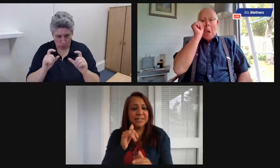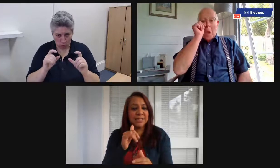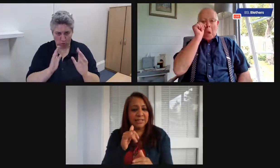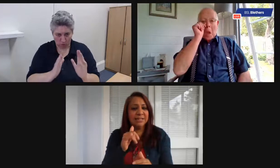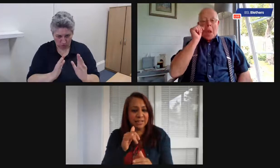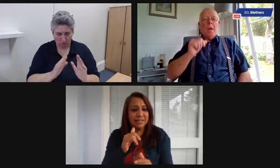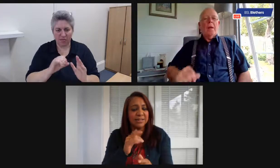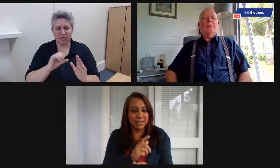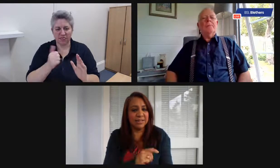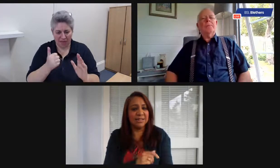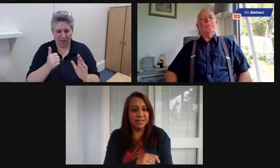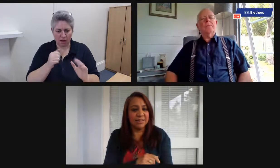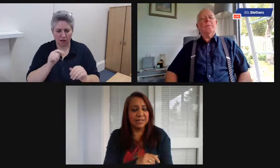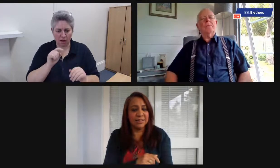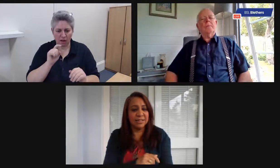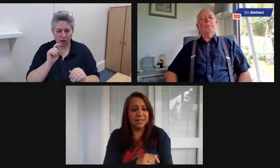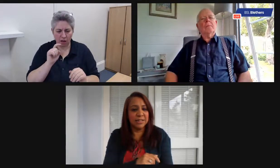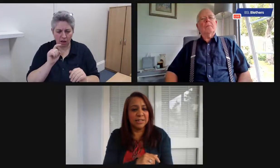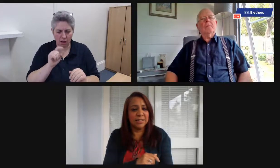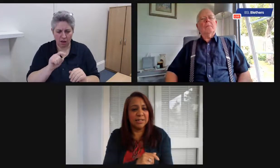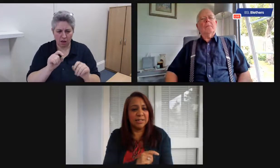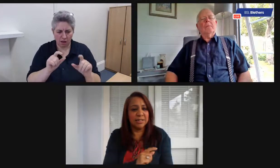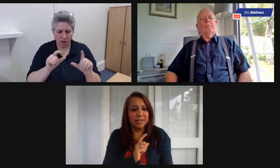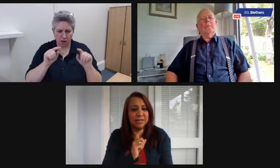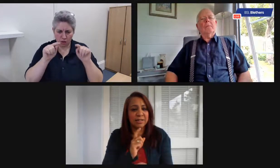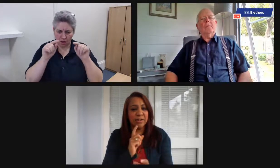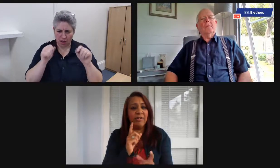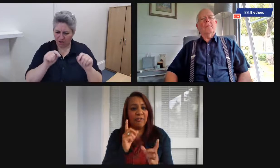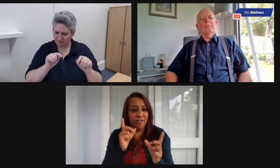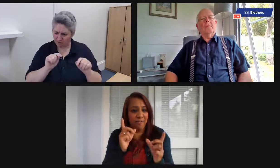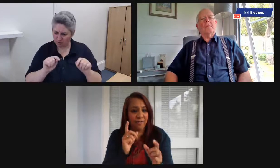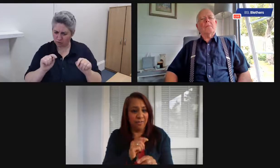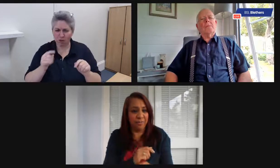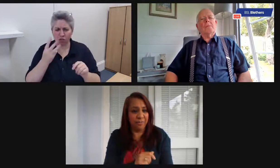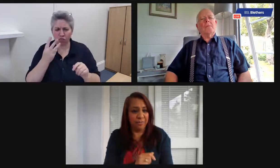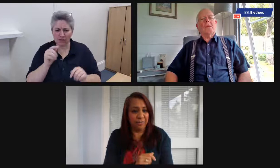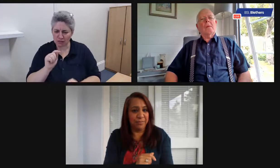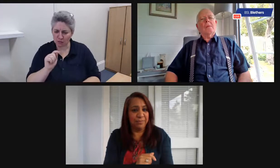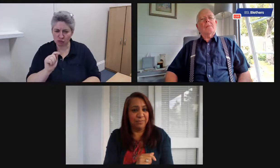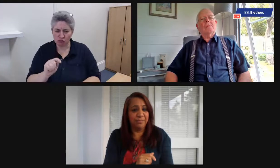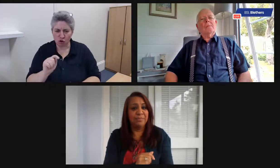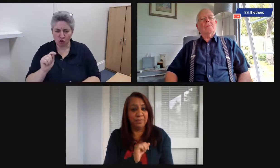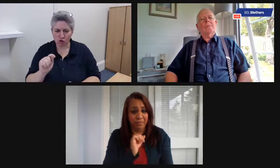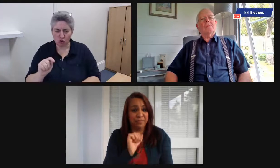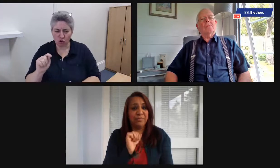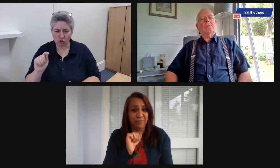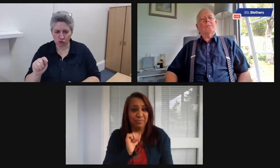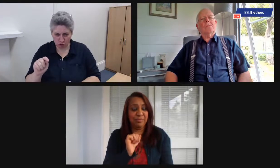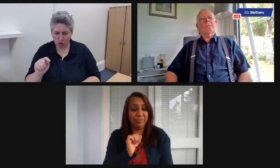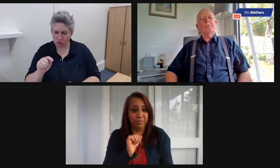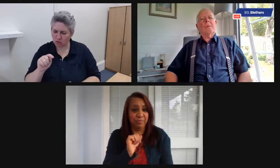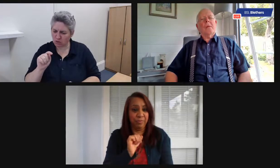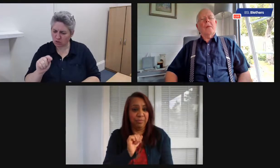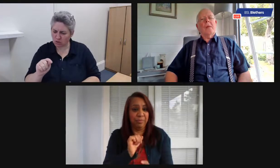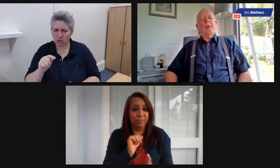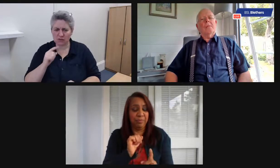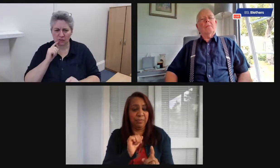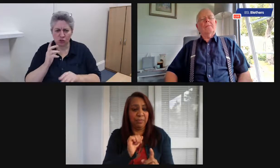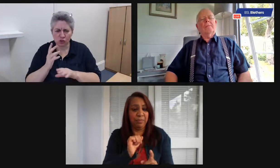then save the photograph? Yeah, Okay, and then there's 3 dots on